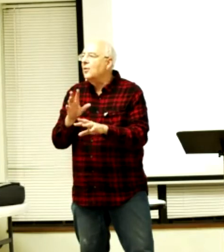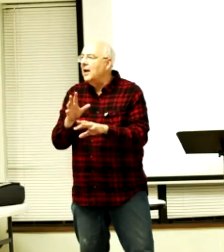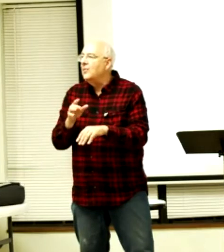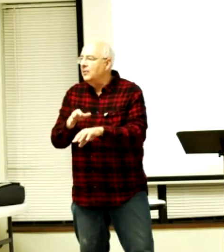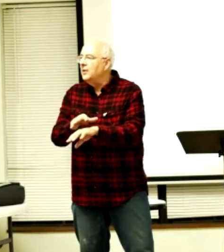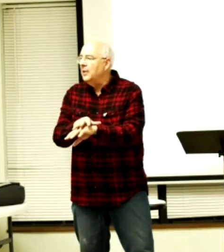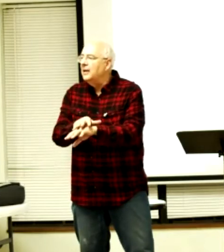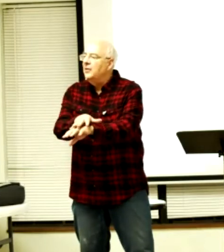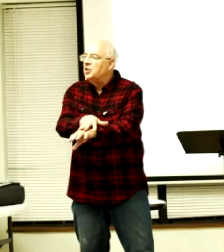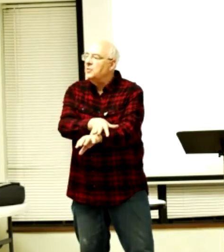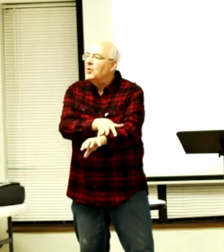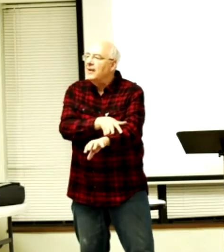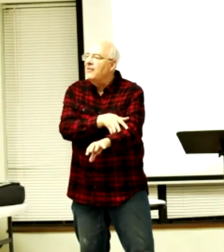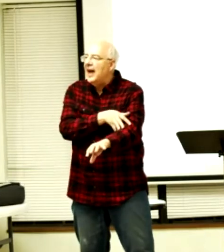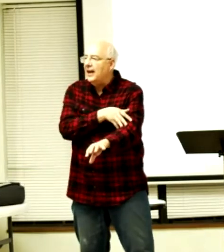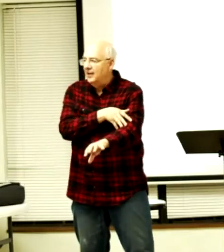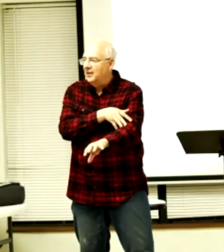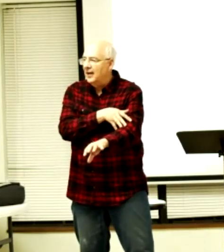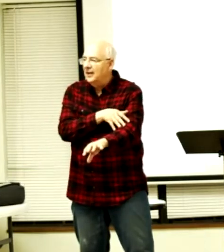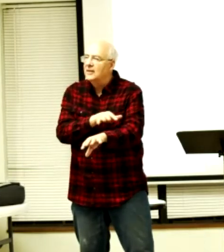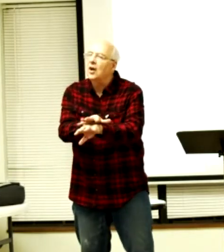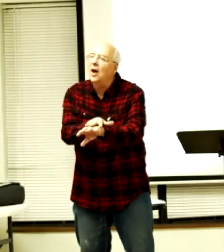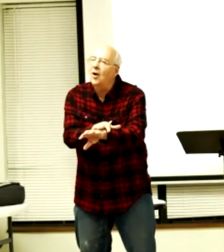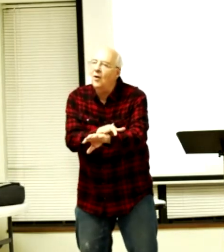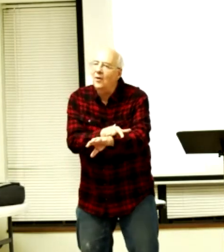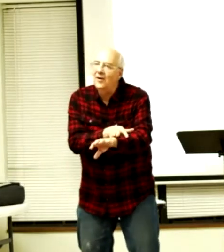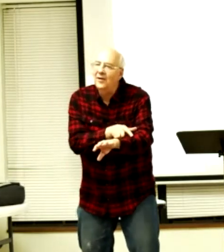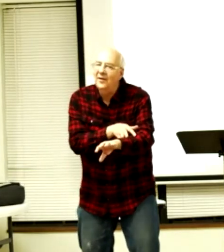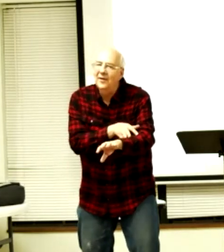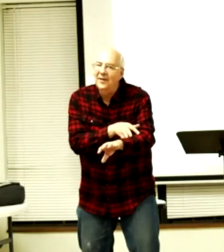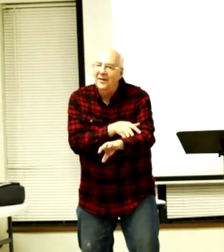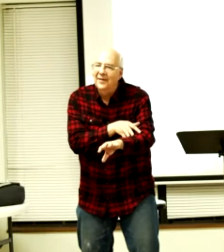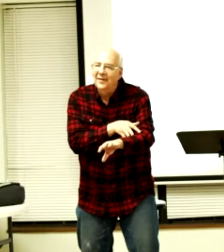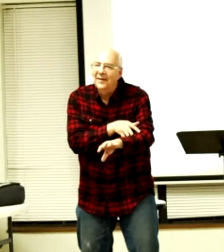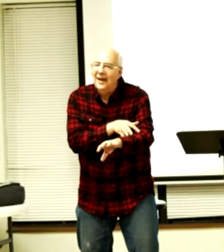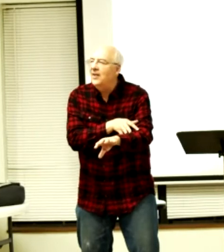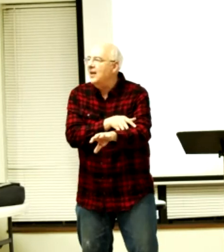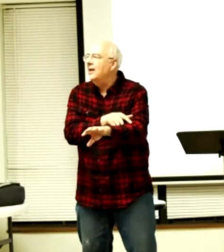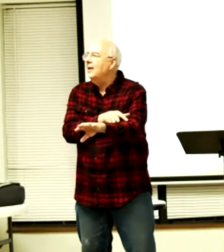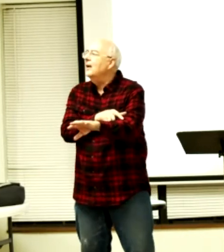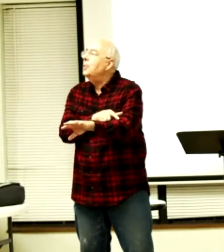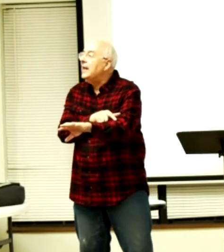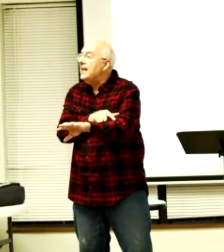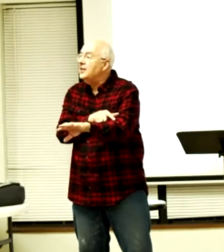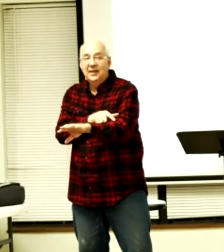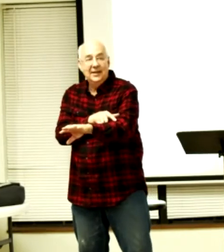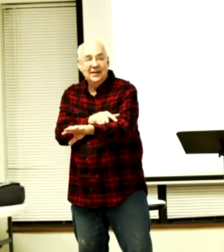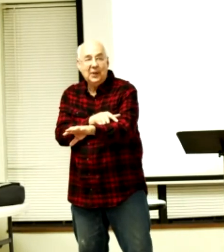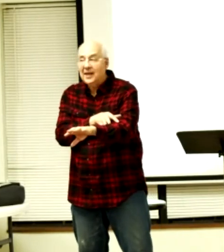way but this is more emphatic. Okay, slow, and then please,